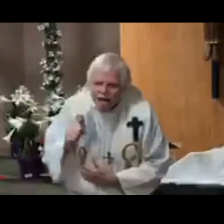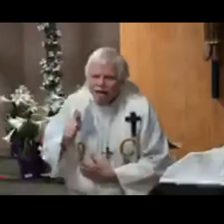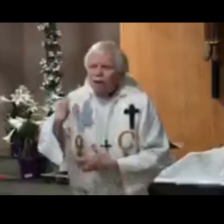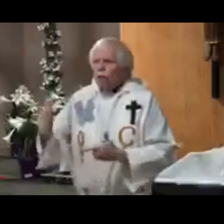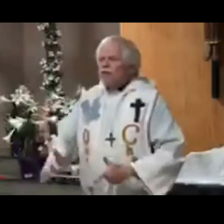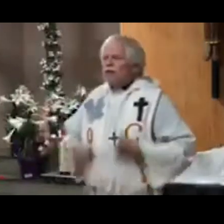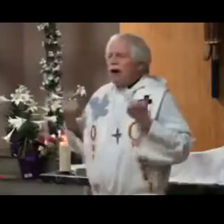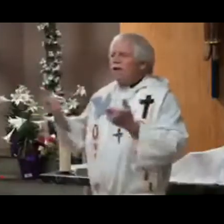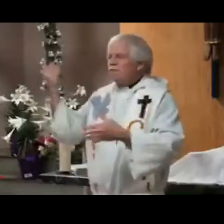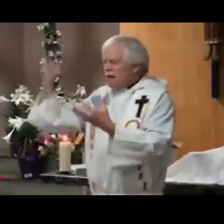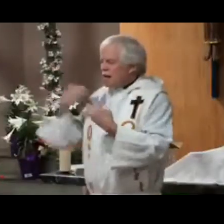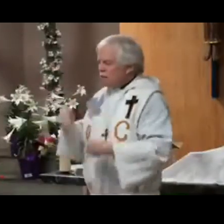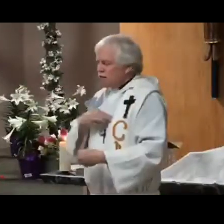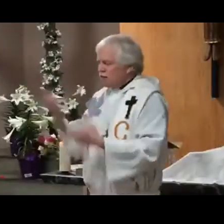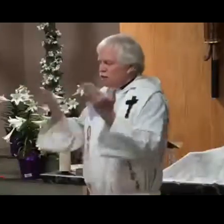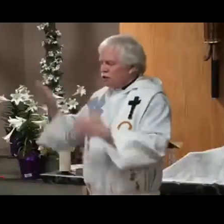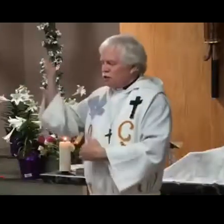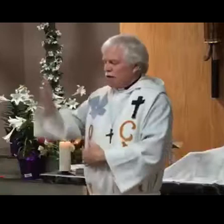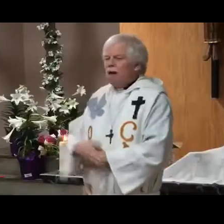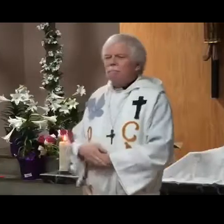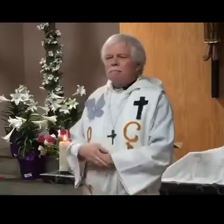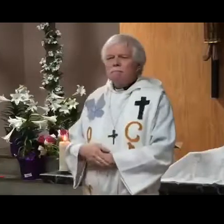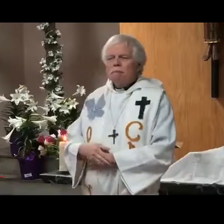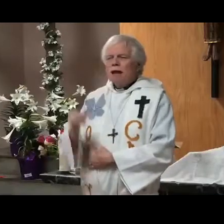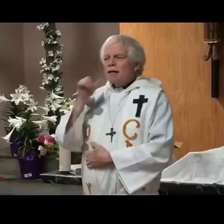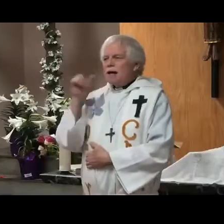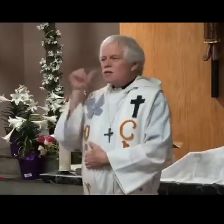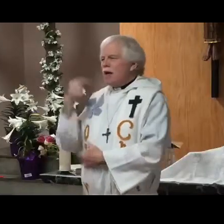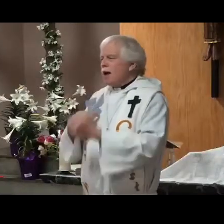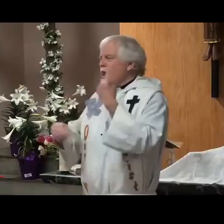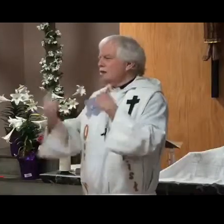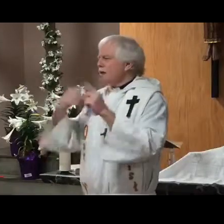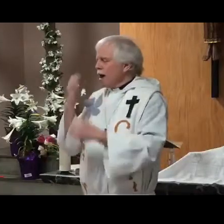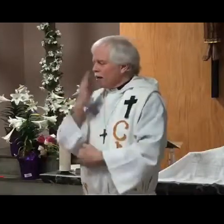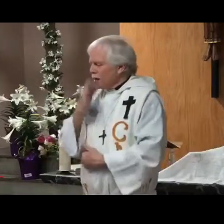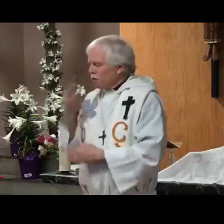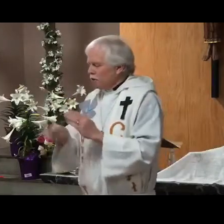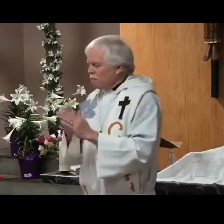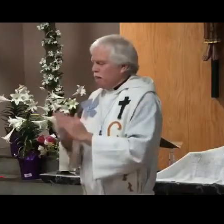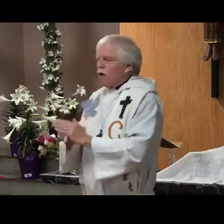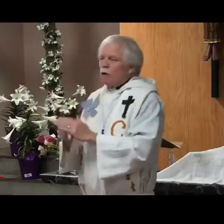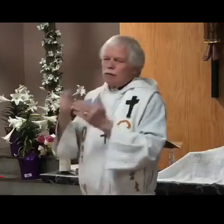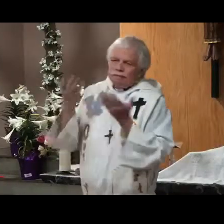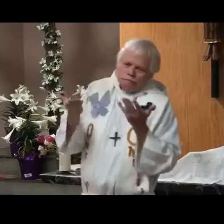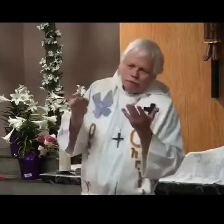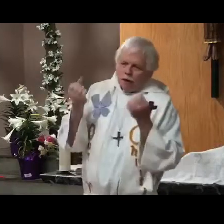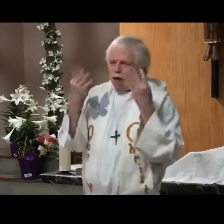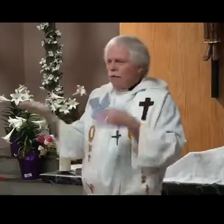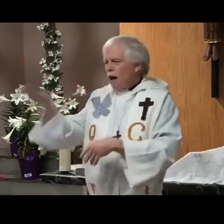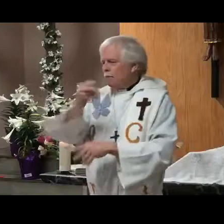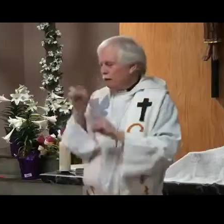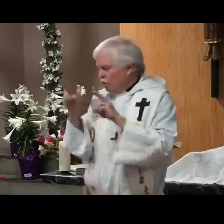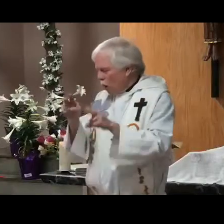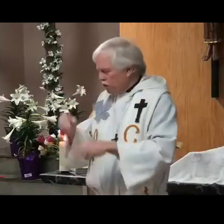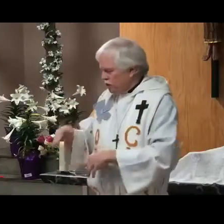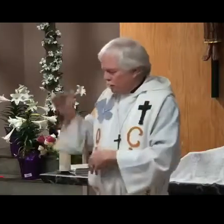every day with the life that he gives us to serve him. Yesterday, I signed a communion video, and I don't